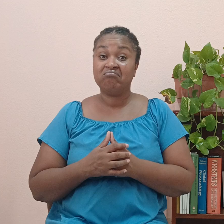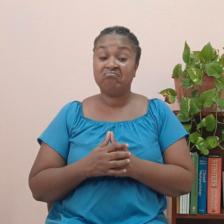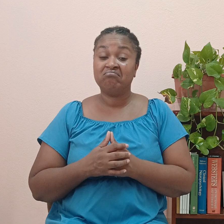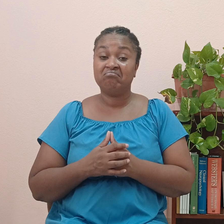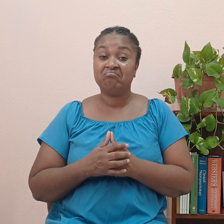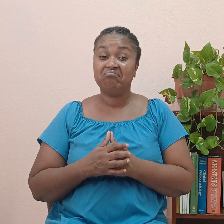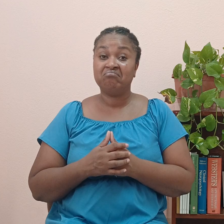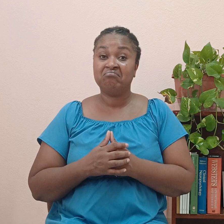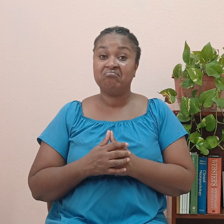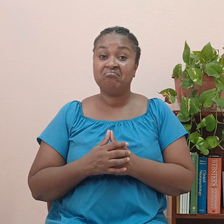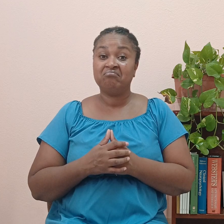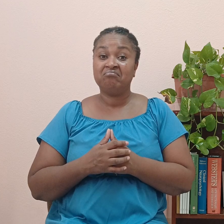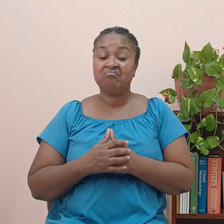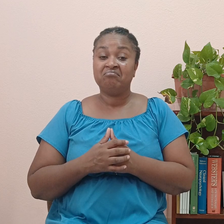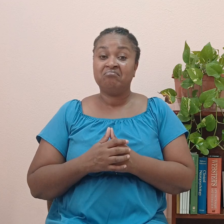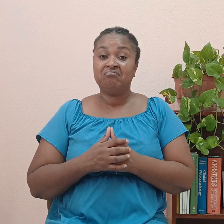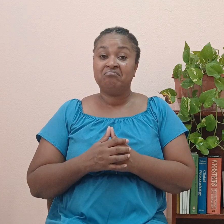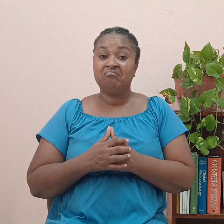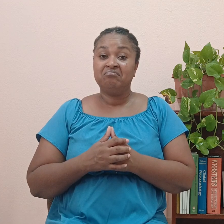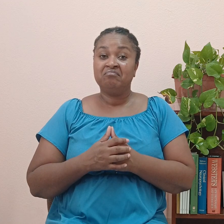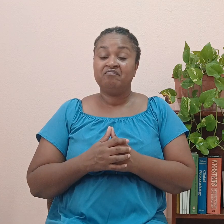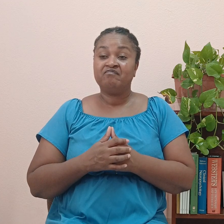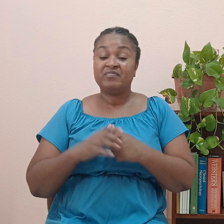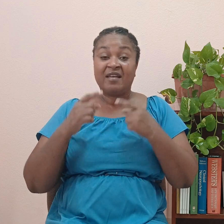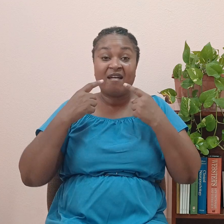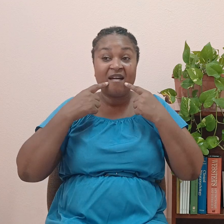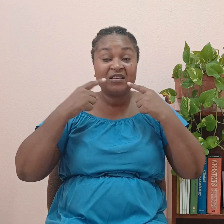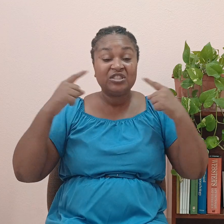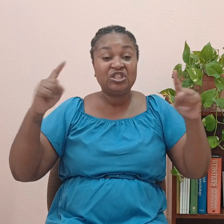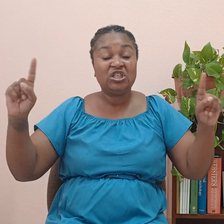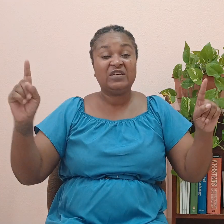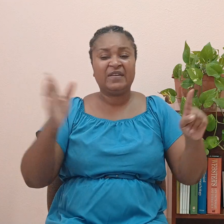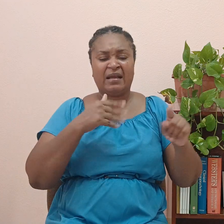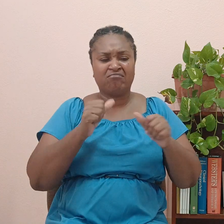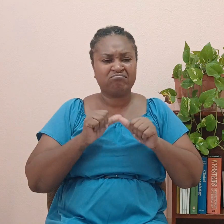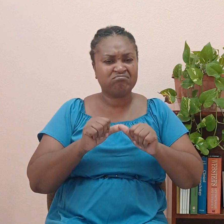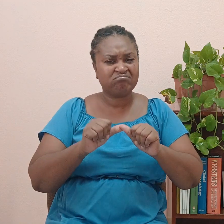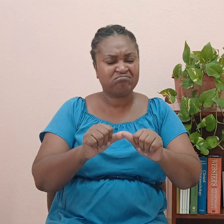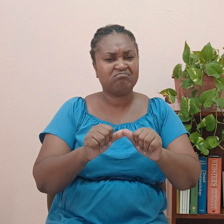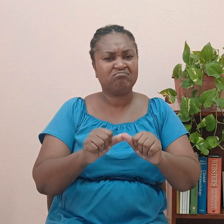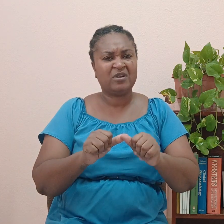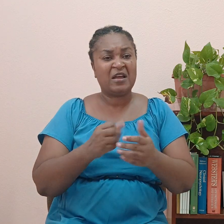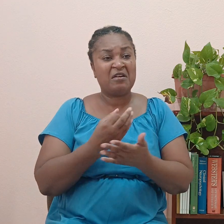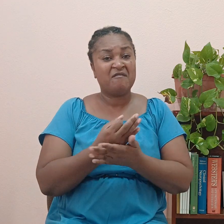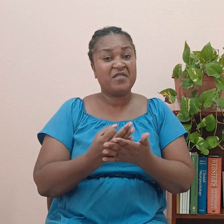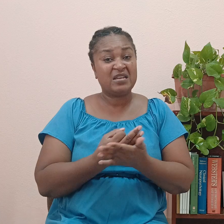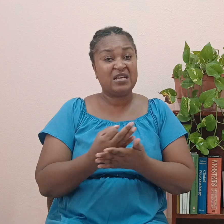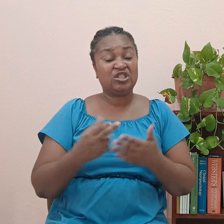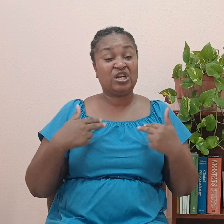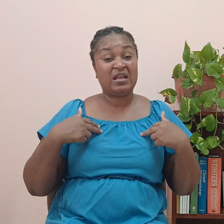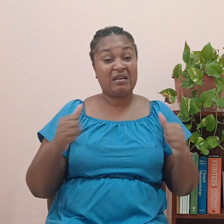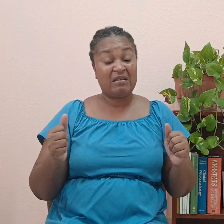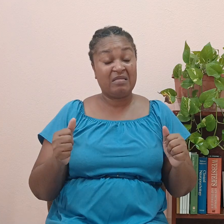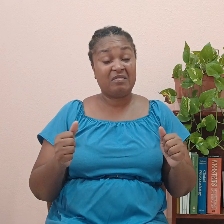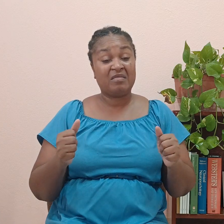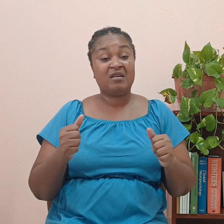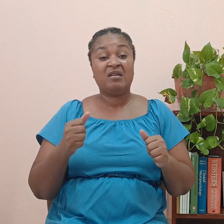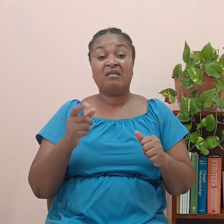Achieving and maintaining financial health according to biblical principles is concerned with such